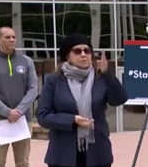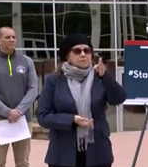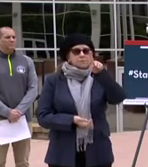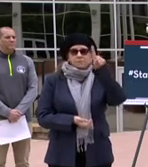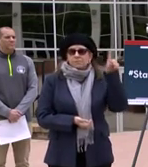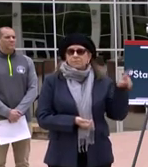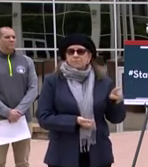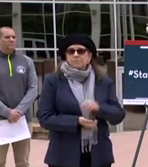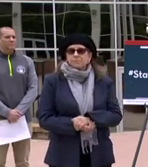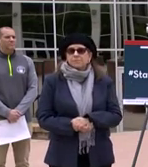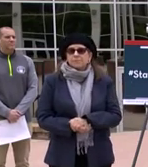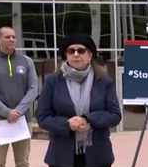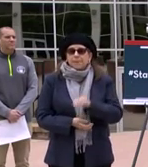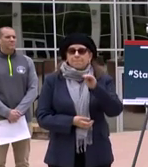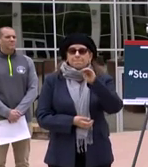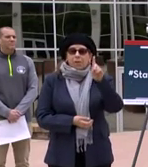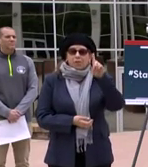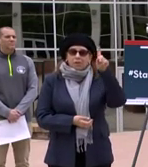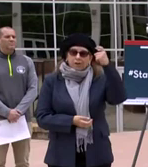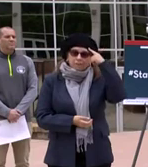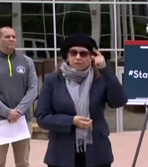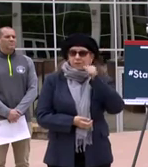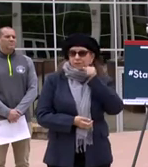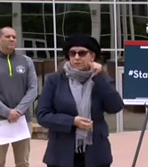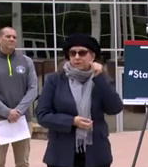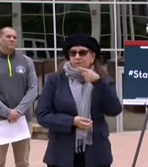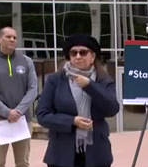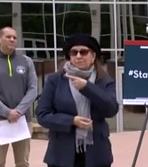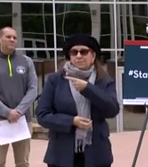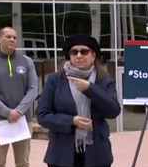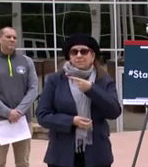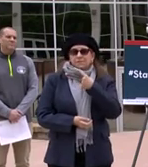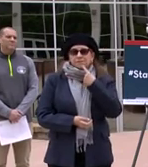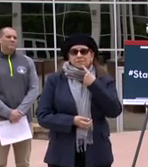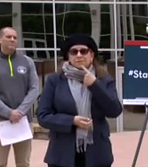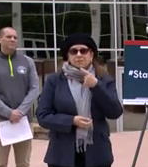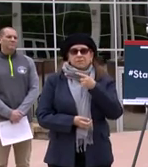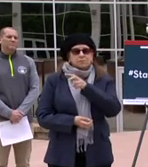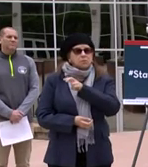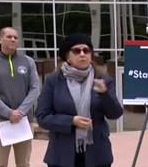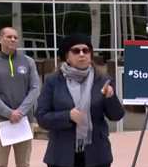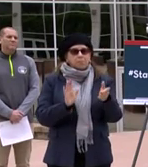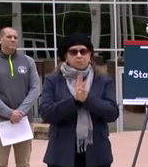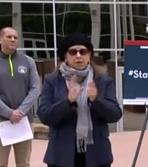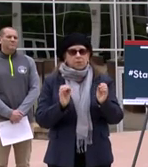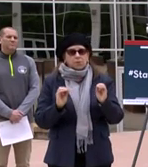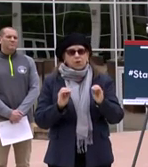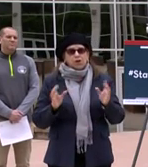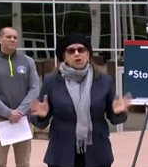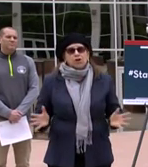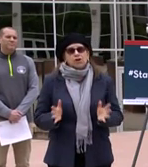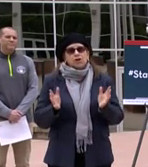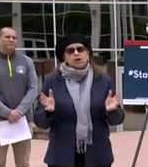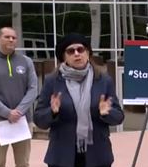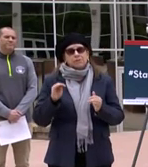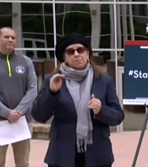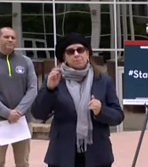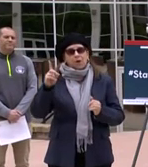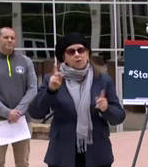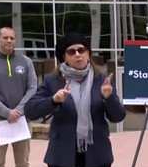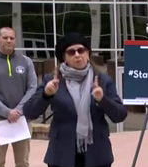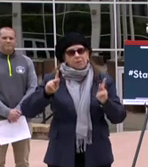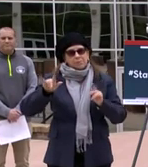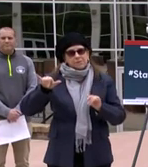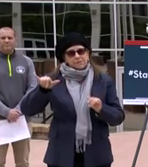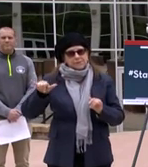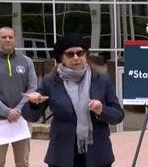stay-at-home order. I mean, he didn't issue any sort of travel ban, but he encouraged Marylanders not to leave the state. Also, if they're coming in from other states